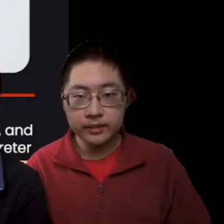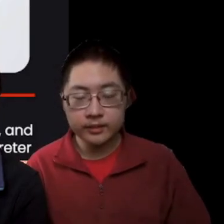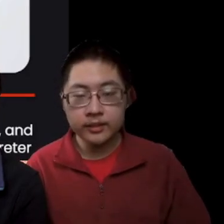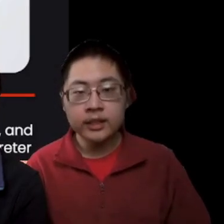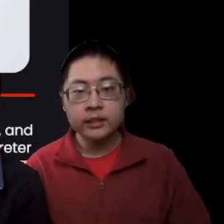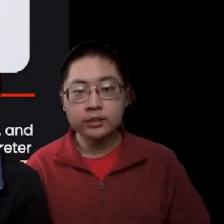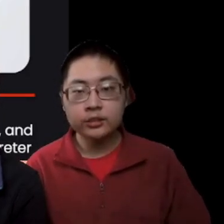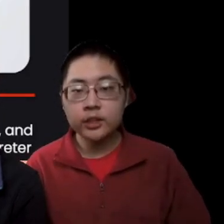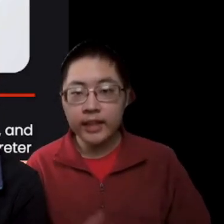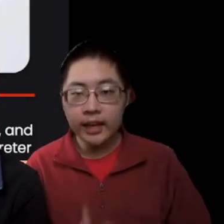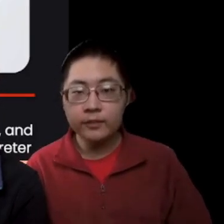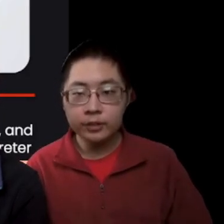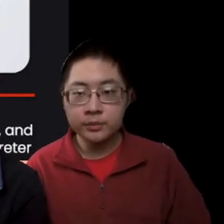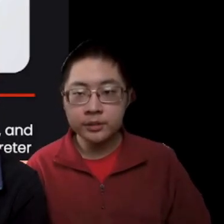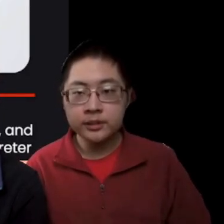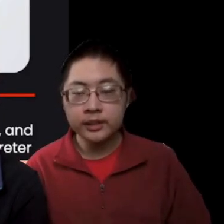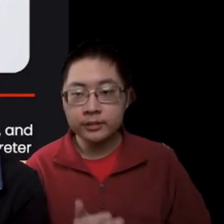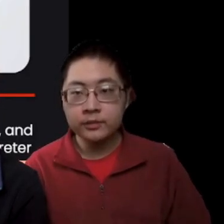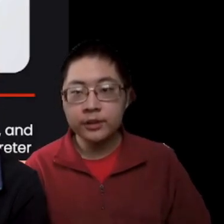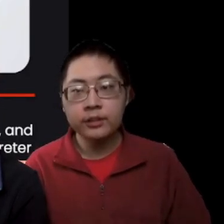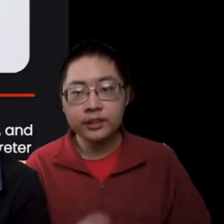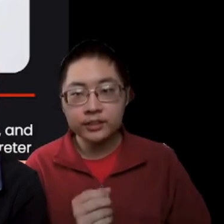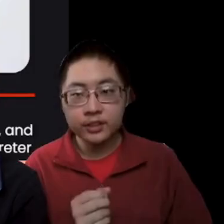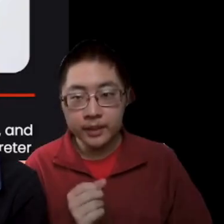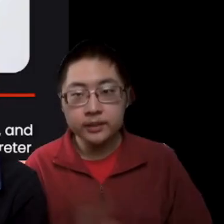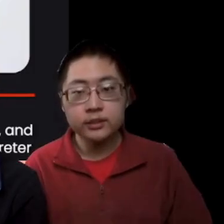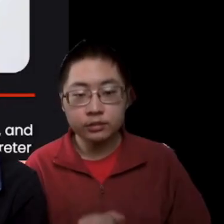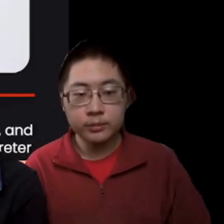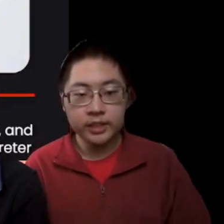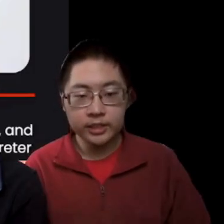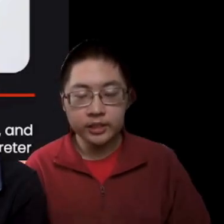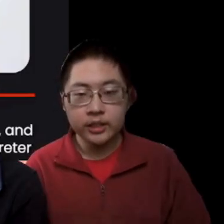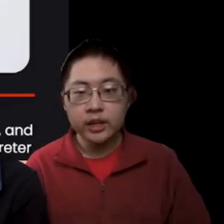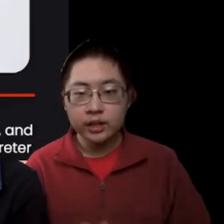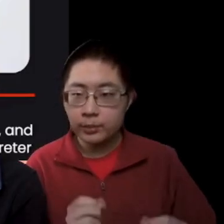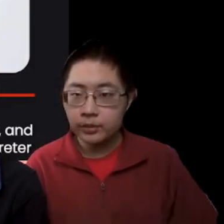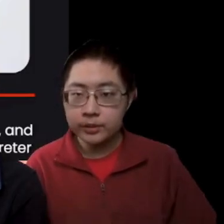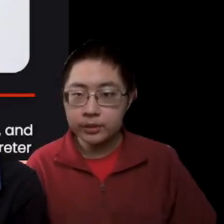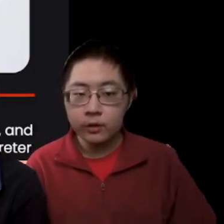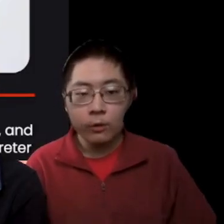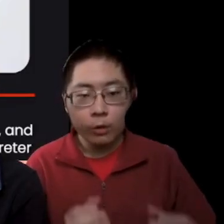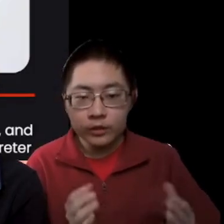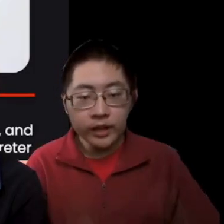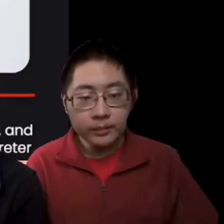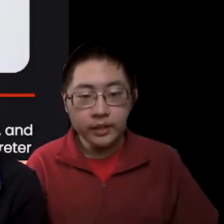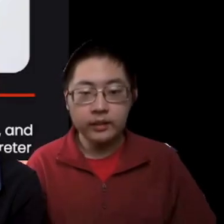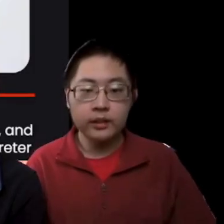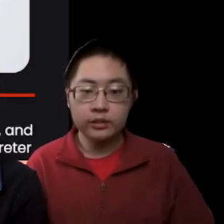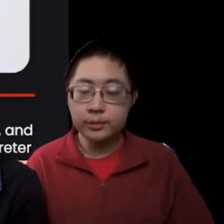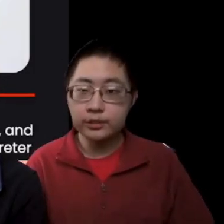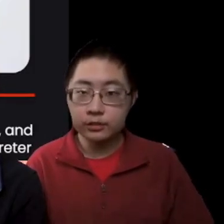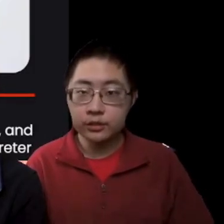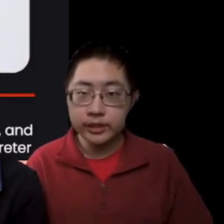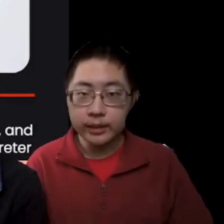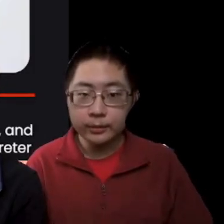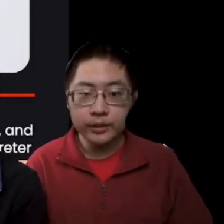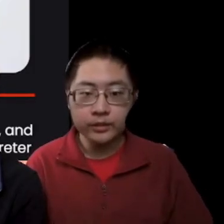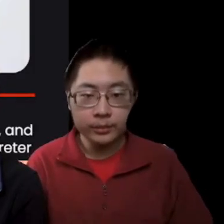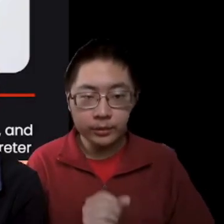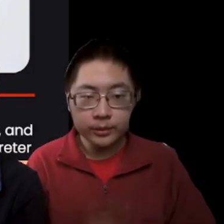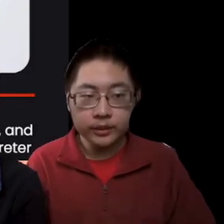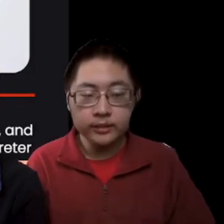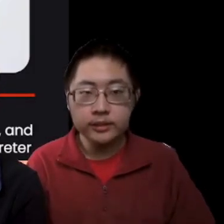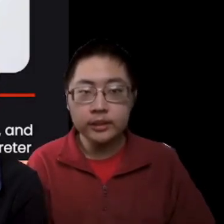communication methods. There's also a lack of interpreters, and third of all, there is abundant discrimination. Computerpreter will not make interpreters lose their jobs